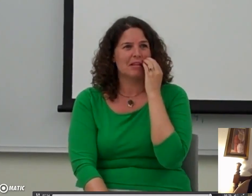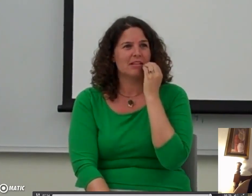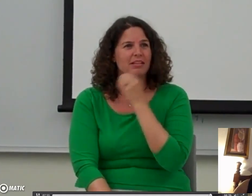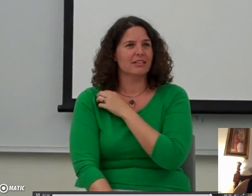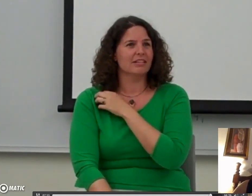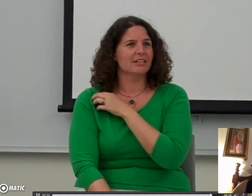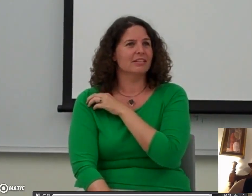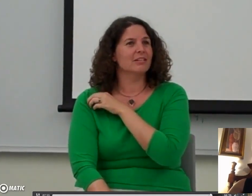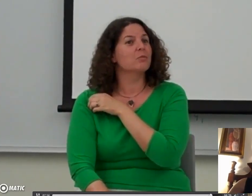story.